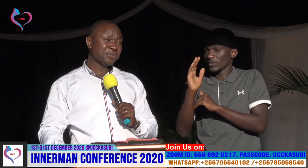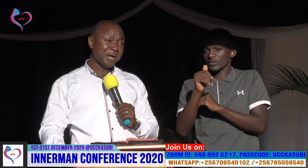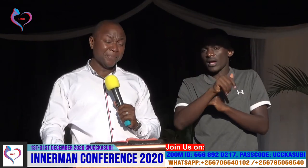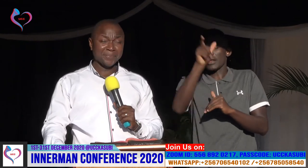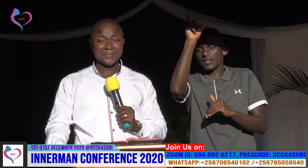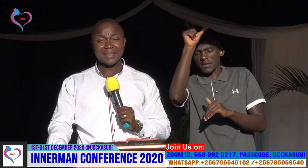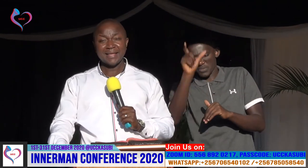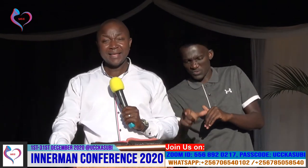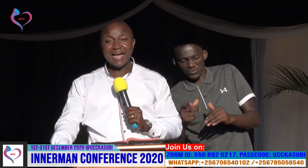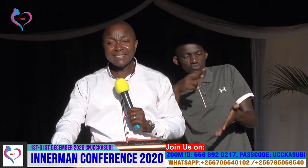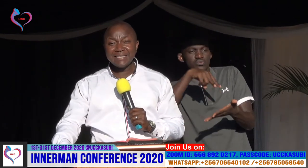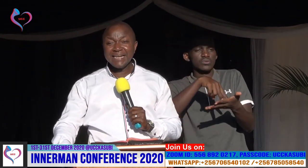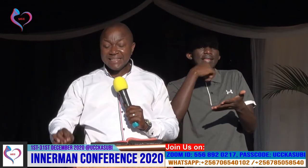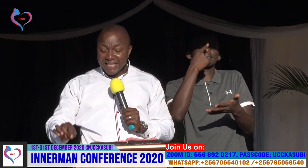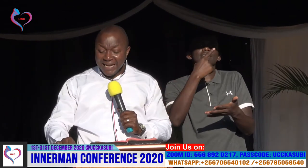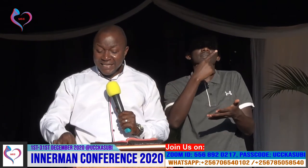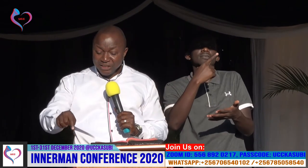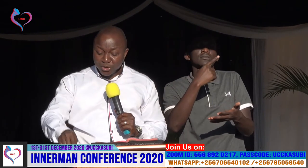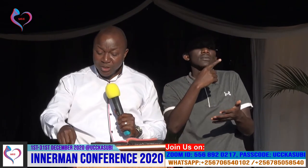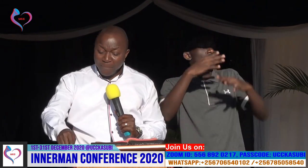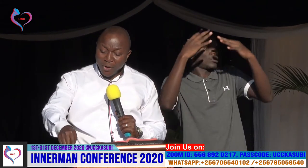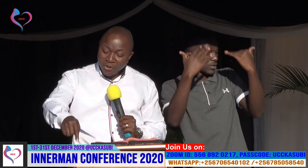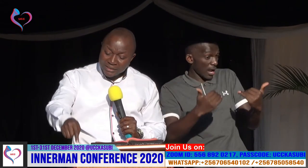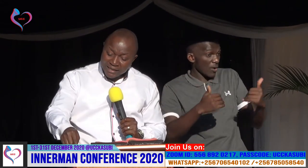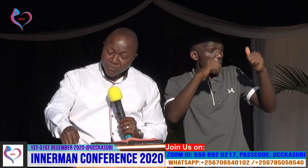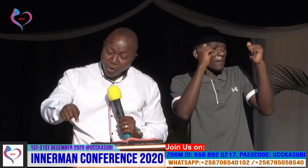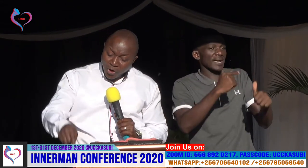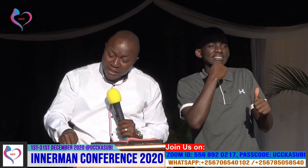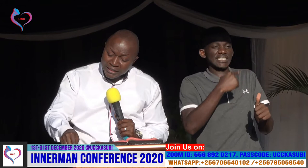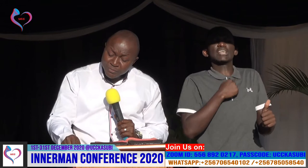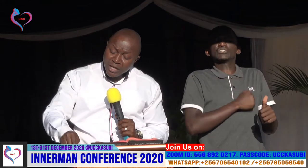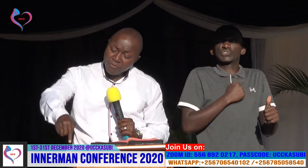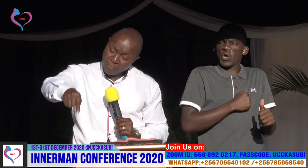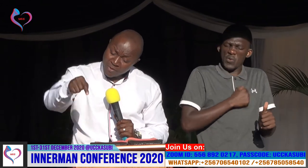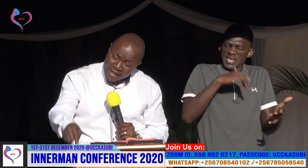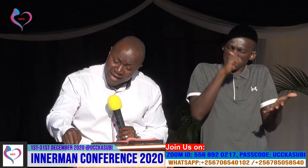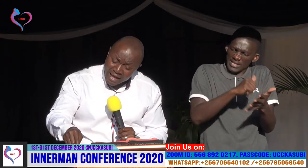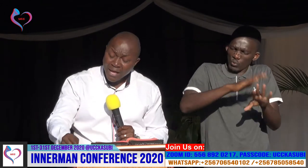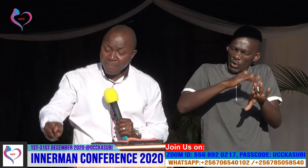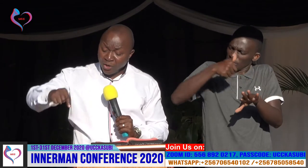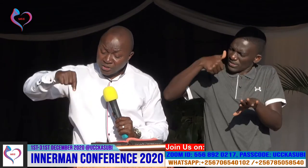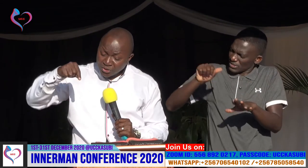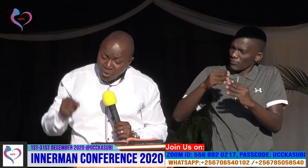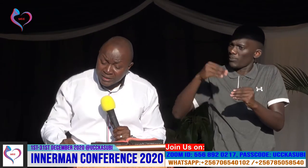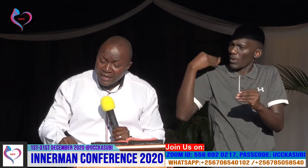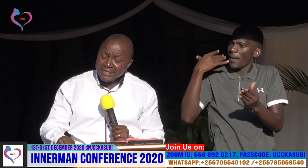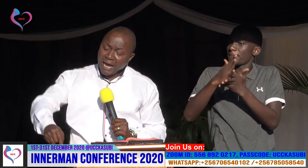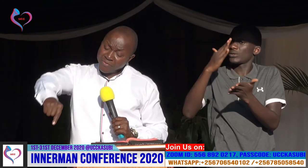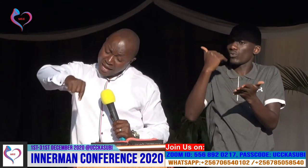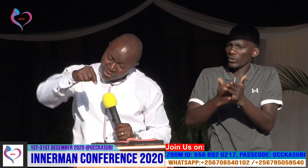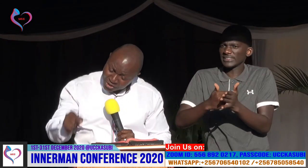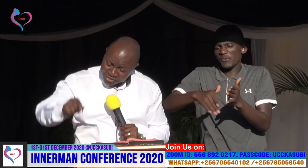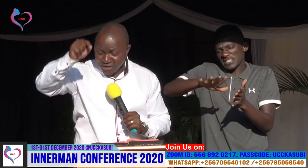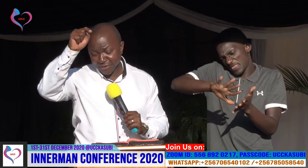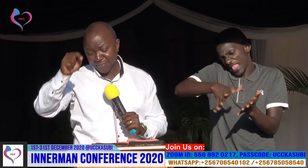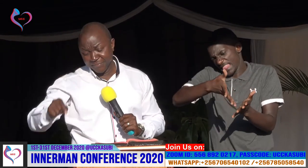pastor stood up and said, then he should apologize for calling himself brother because he's watering down